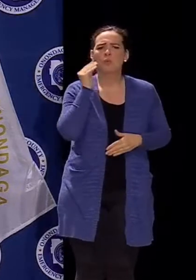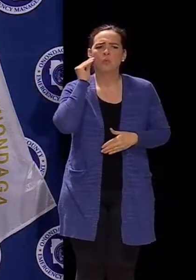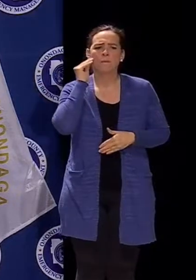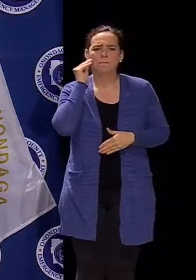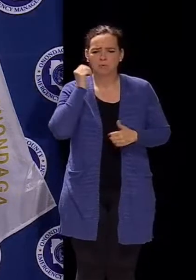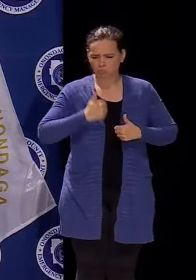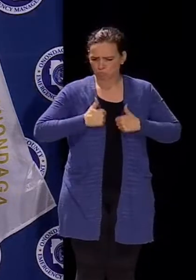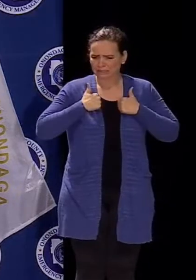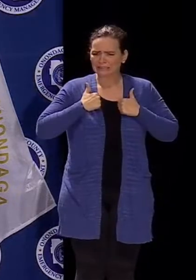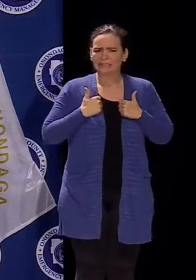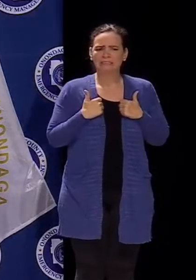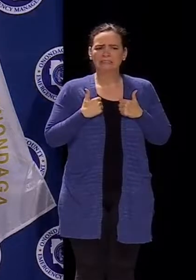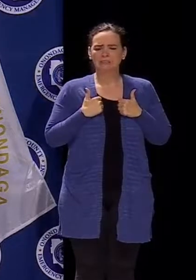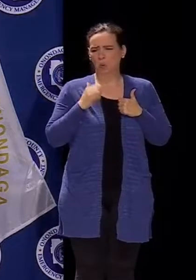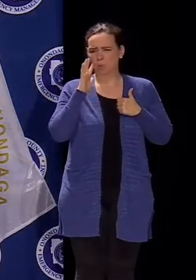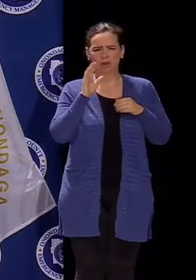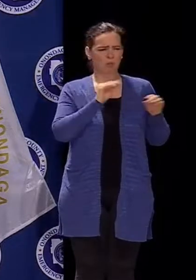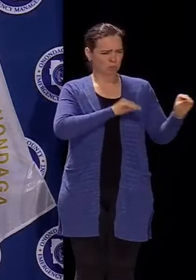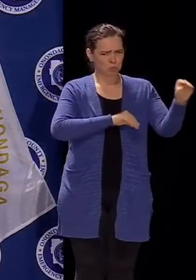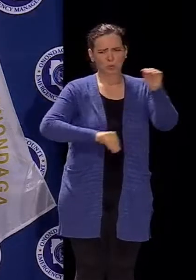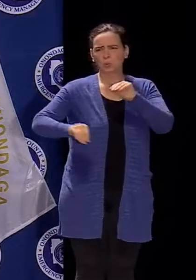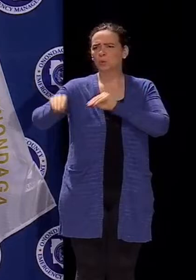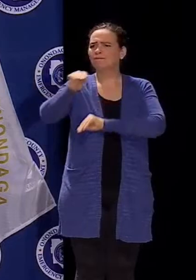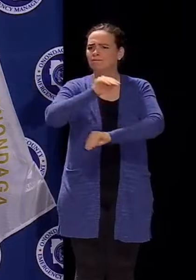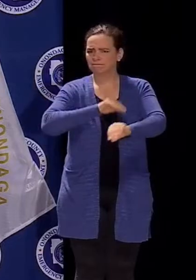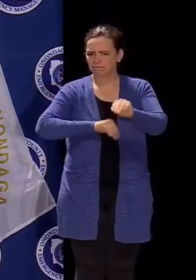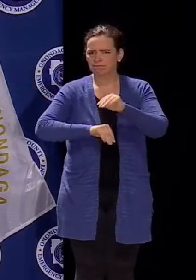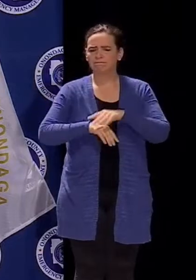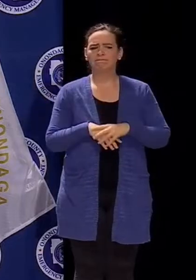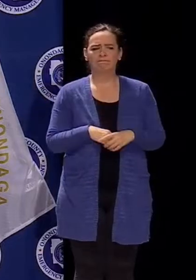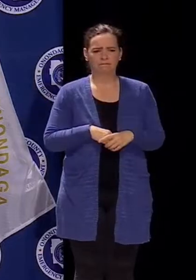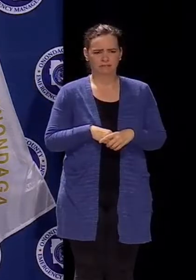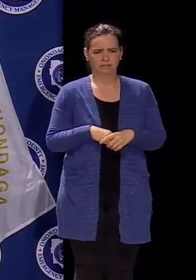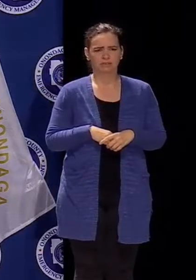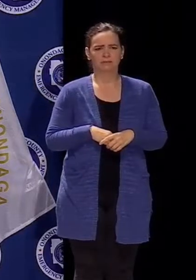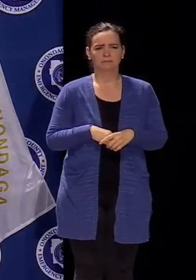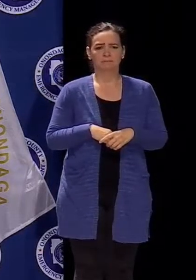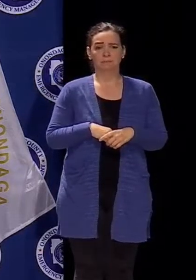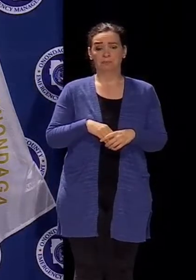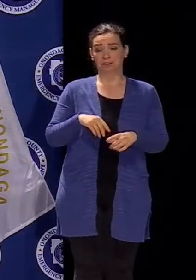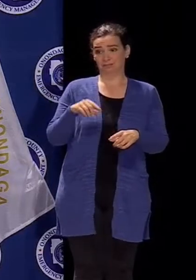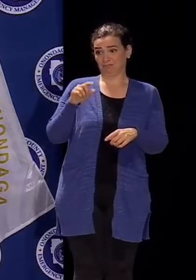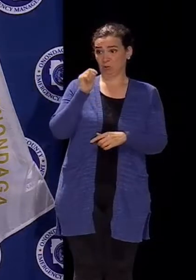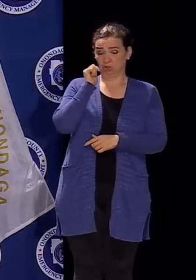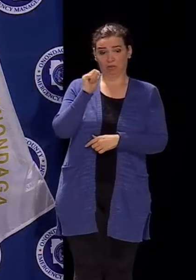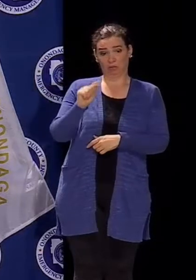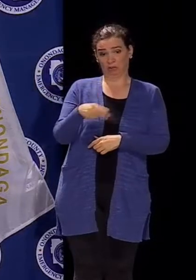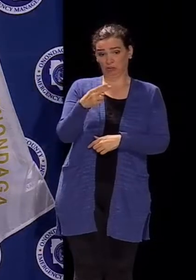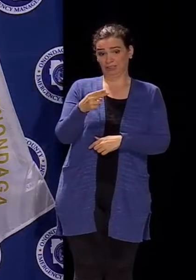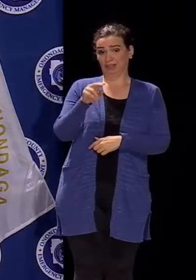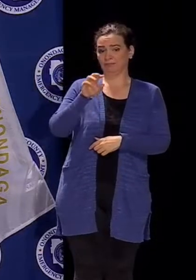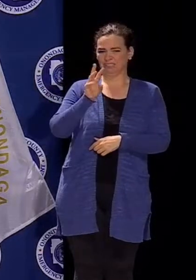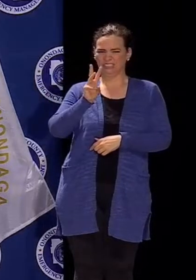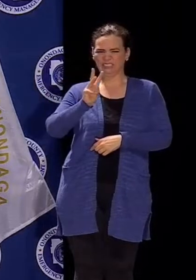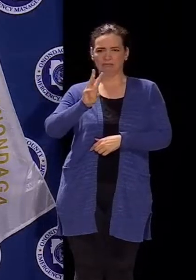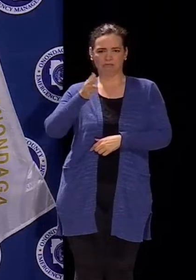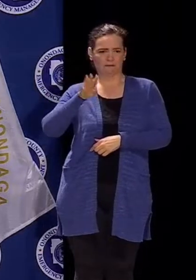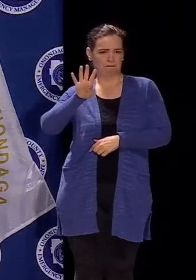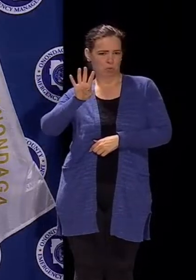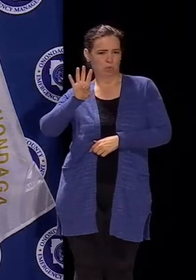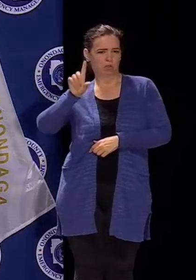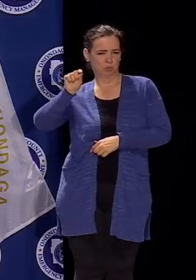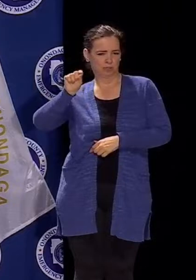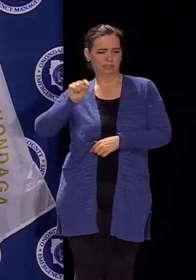that. Again, tomorrow we will have a testing site at the Immaculate Conception Church parking lot in Fayetteville in the